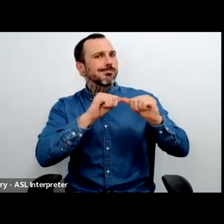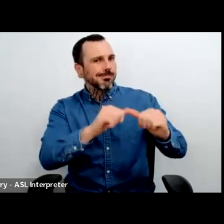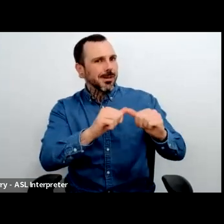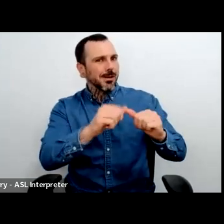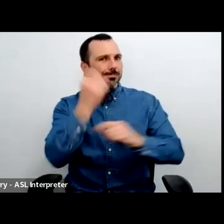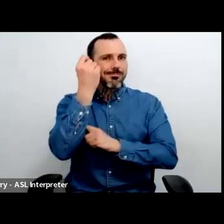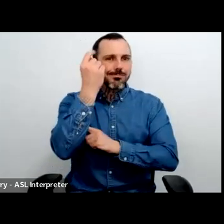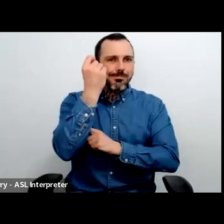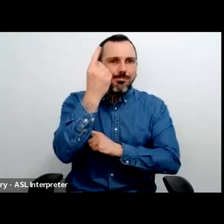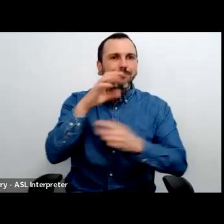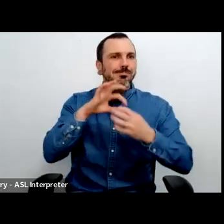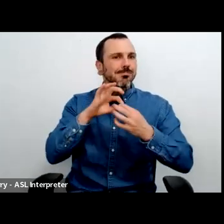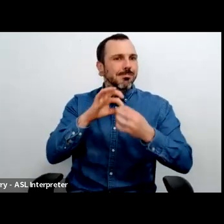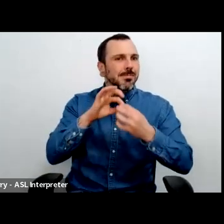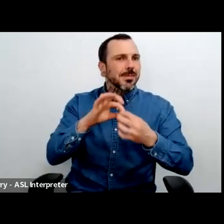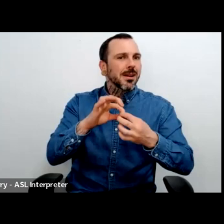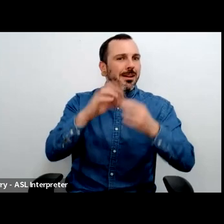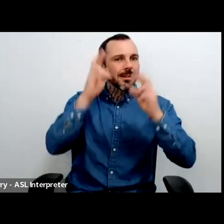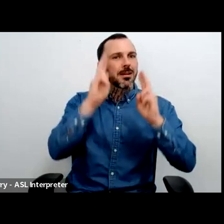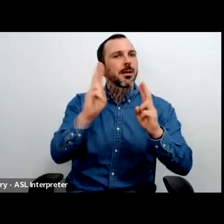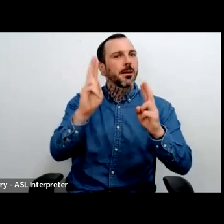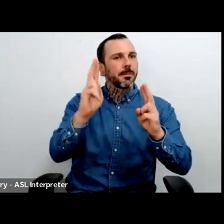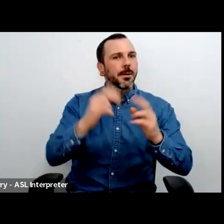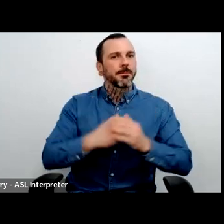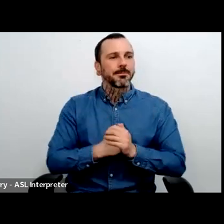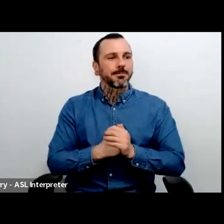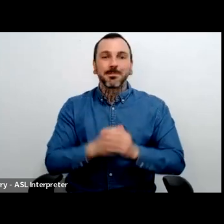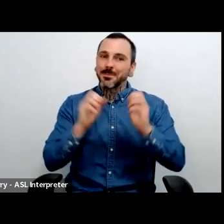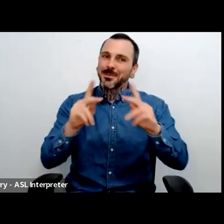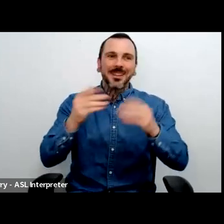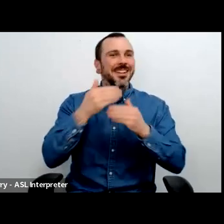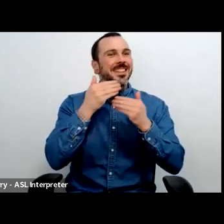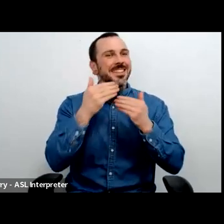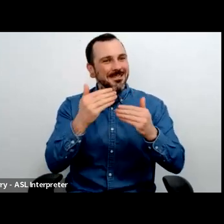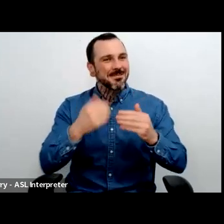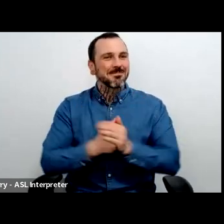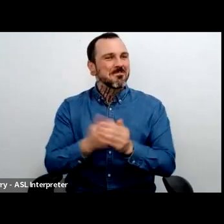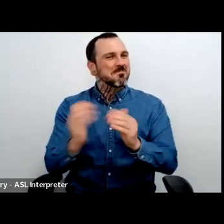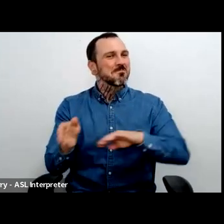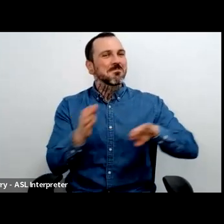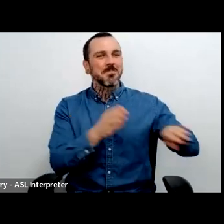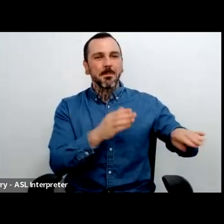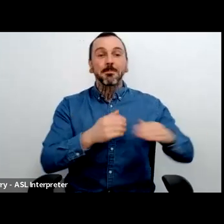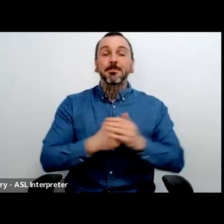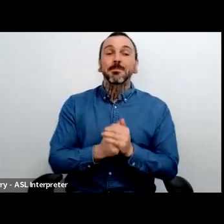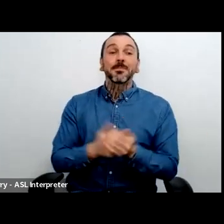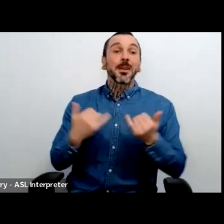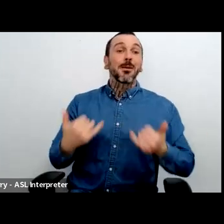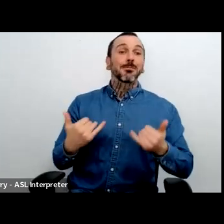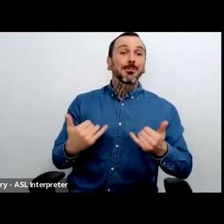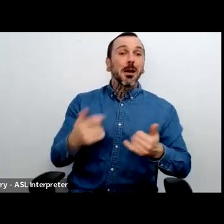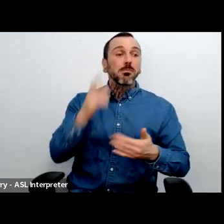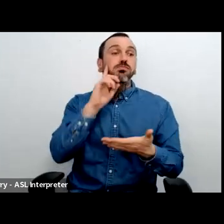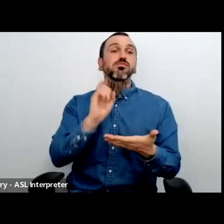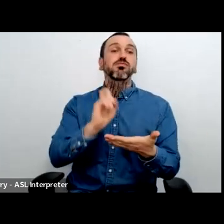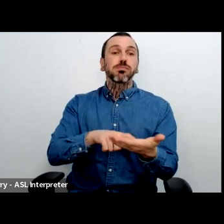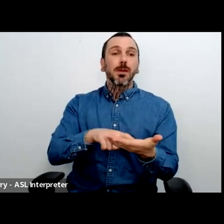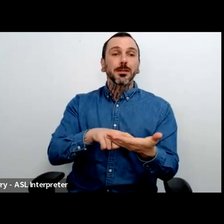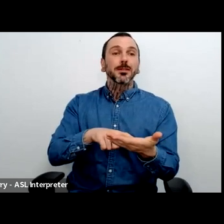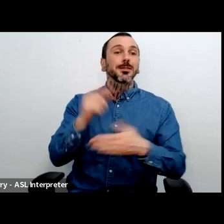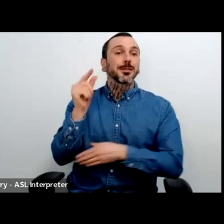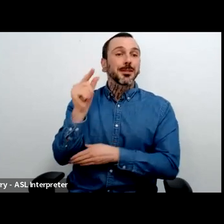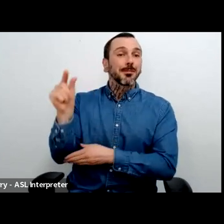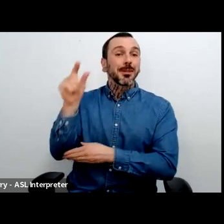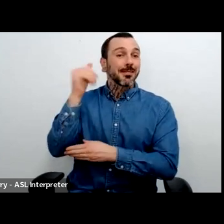of reconciliation. Great, thank you very much. Okay, so Equity would also like to gratefully acknowledge the Government of